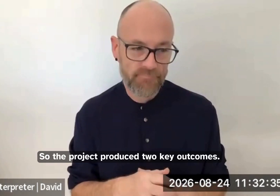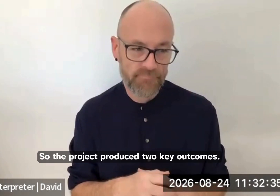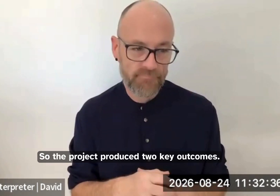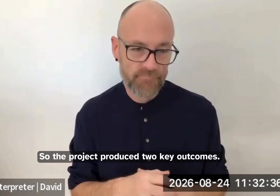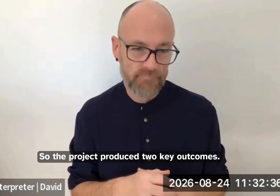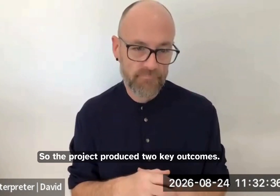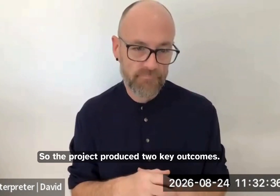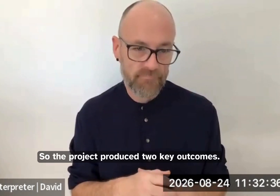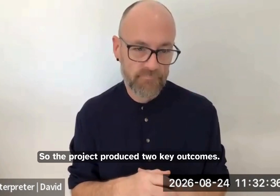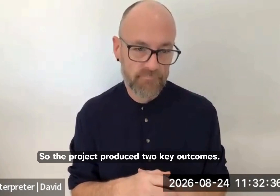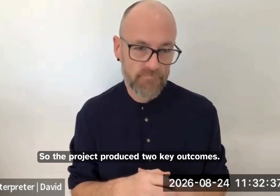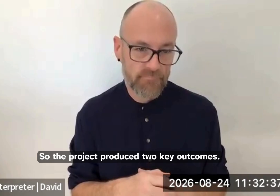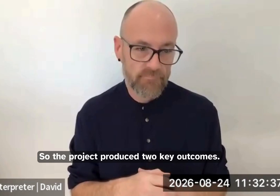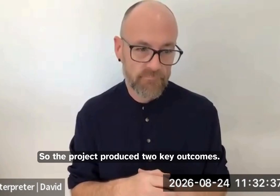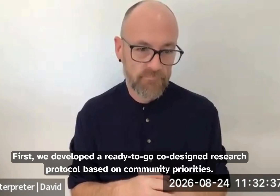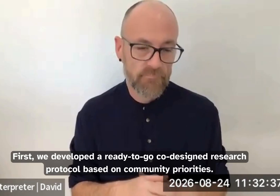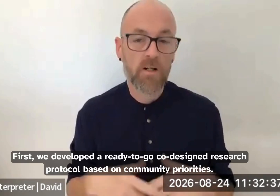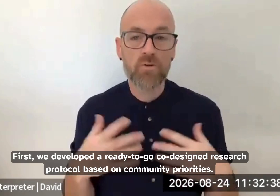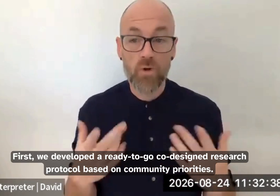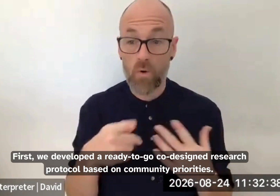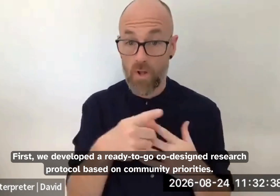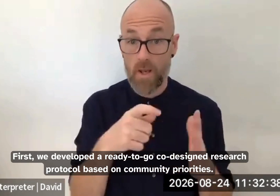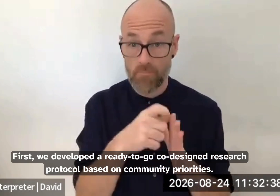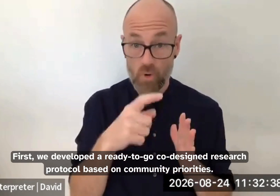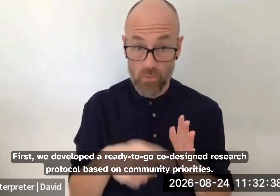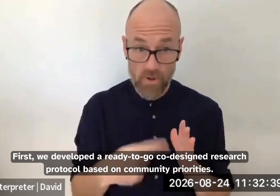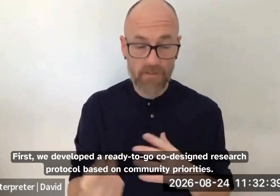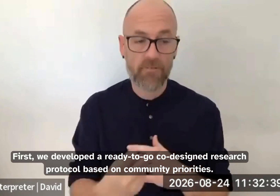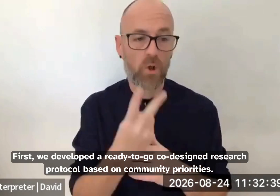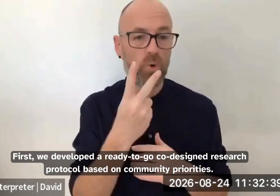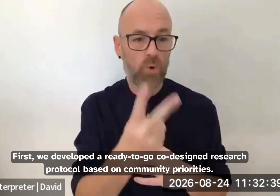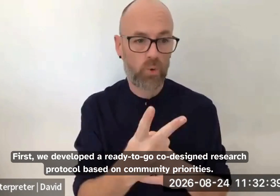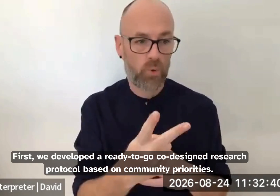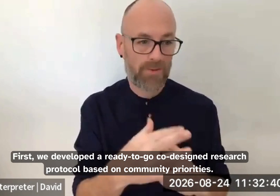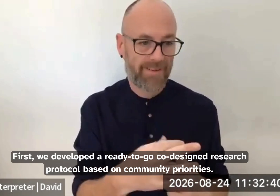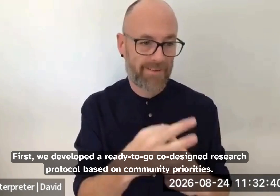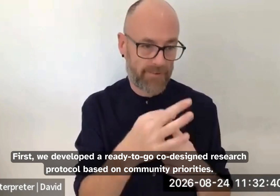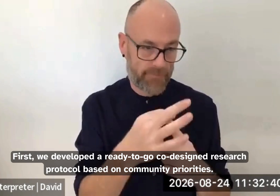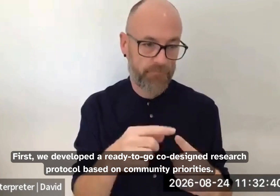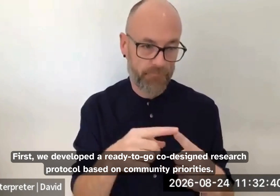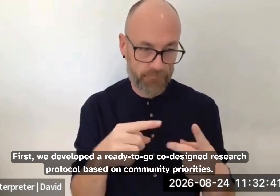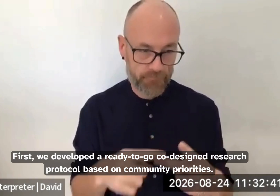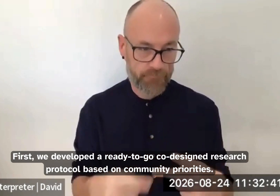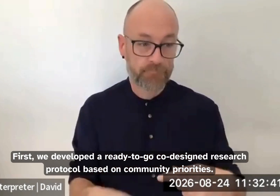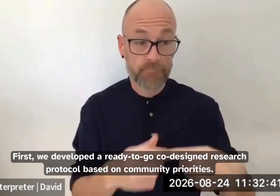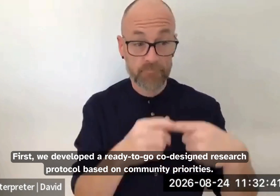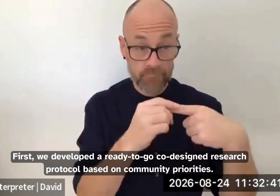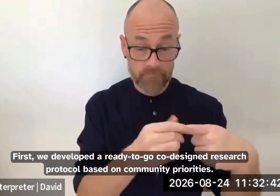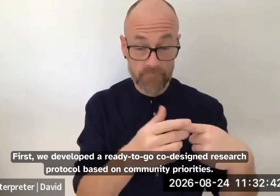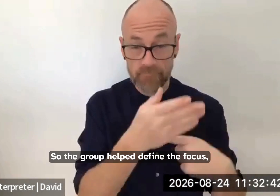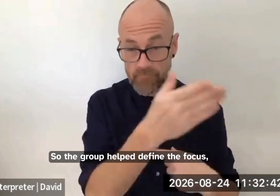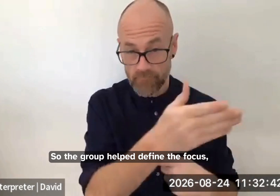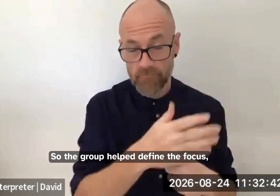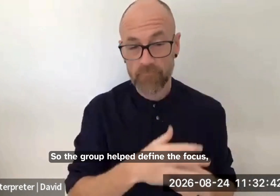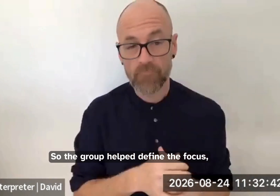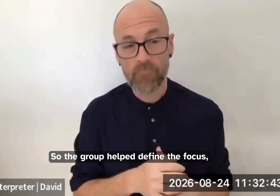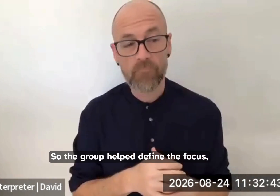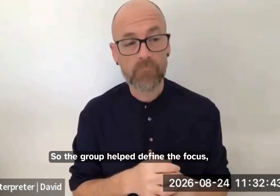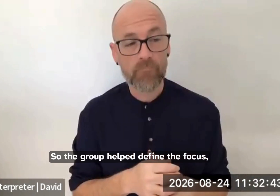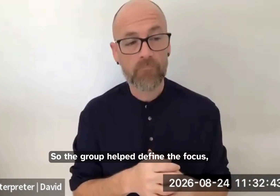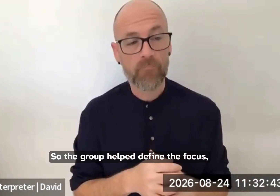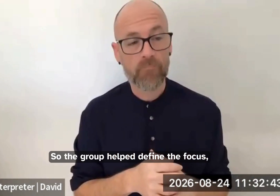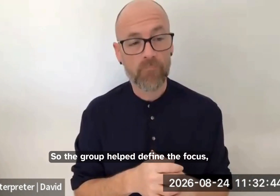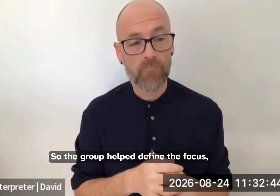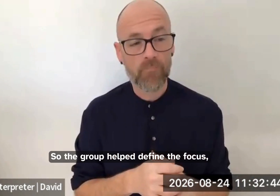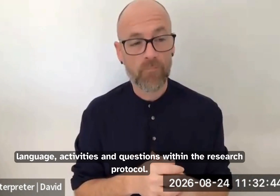Awesome. So the project produced 2 key outcomes. First, we developed a ready-to-go co-designed research protocol based on community priorities. So the group